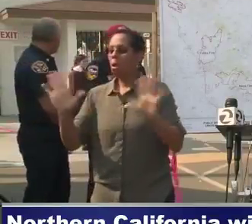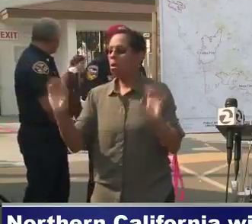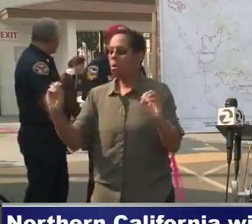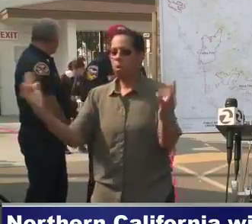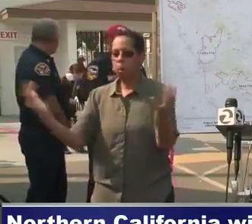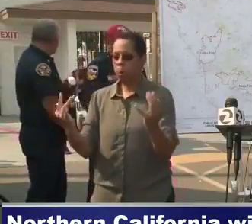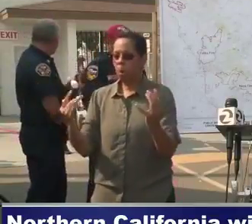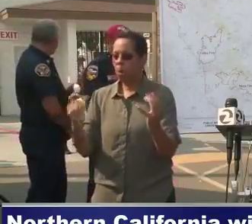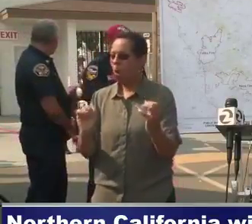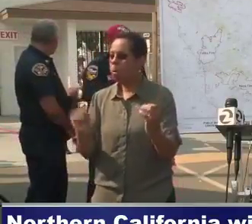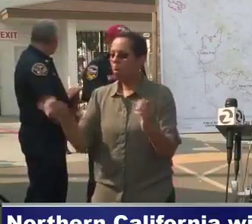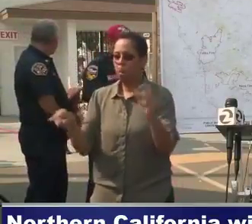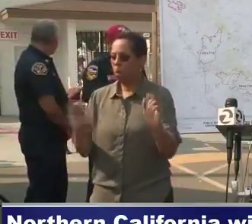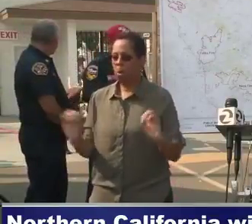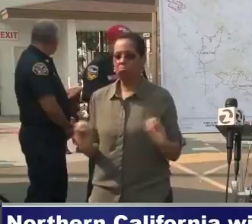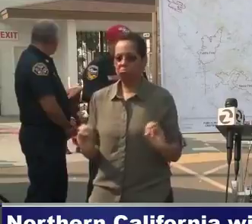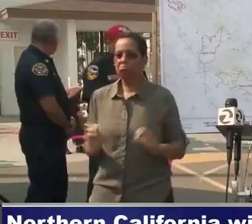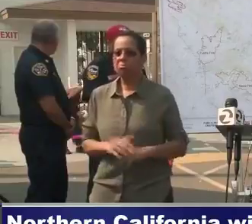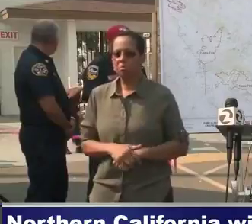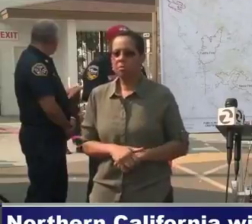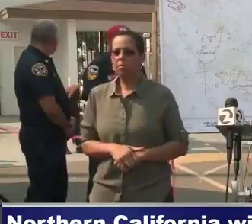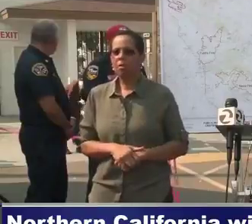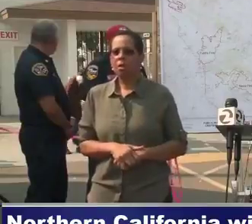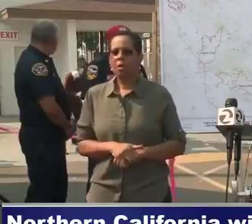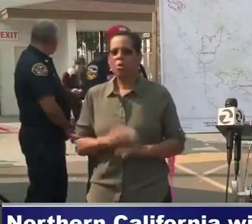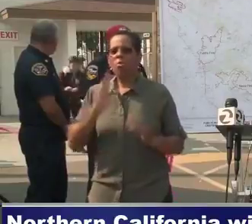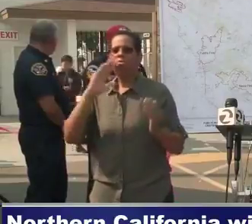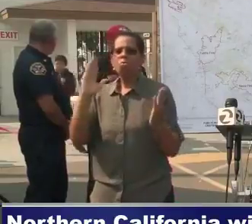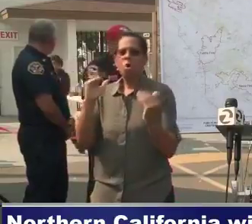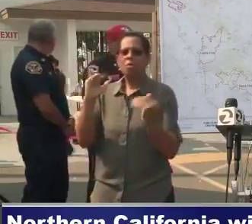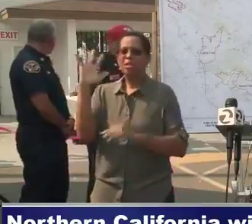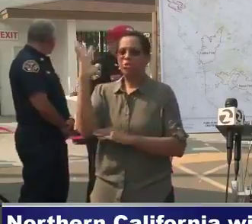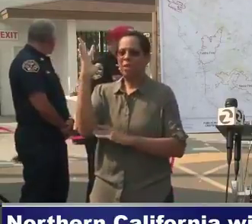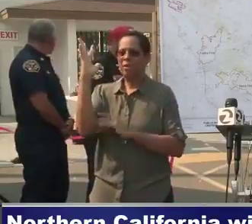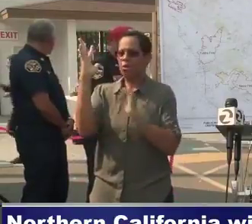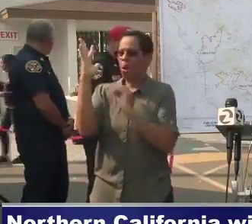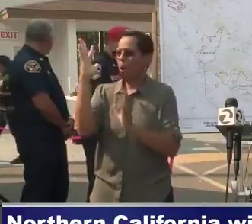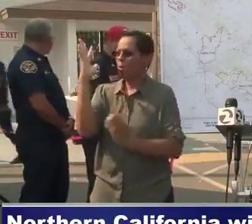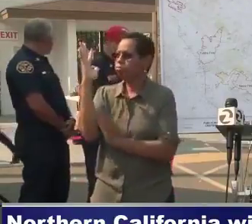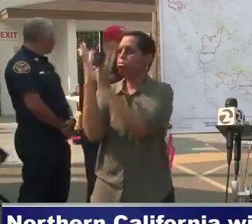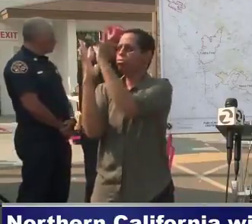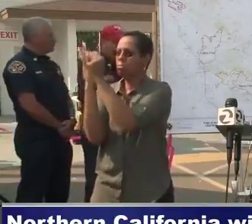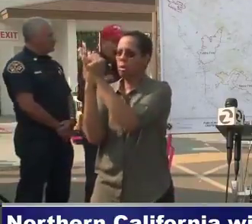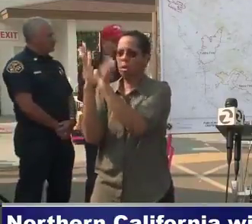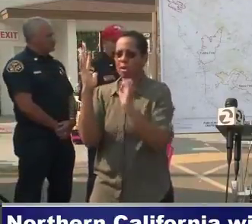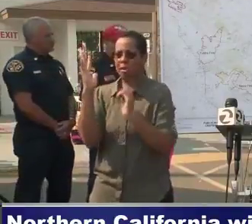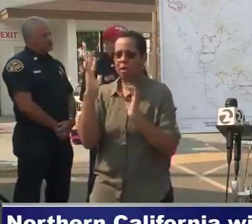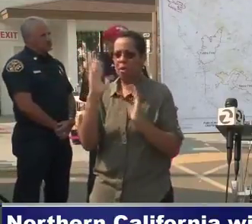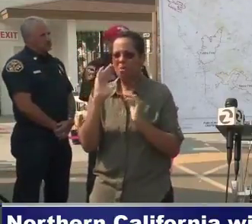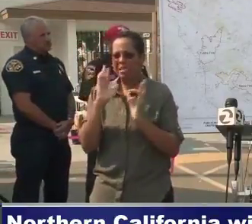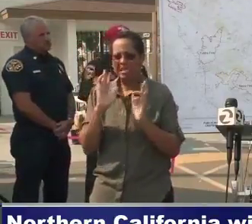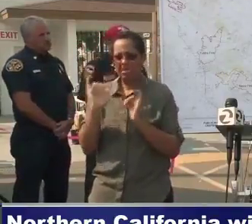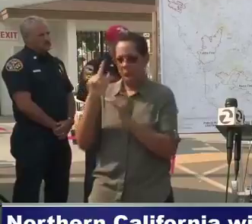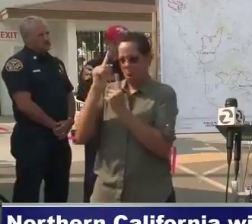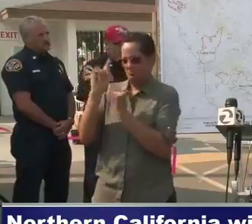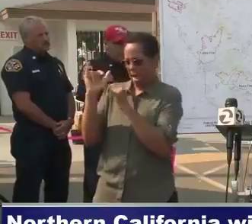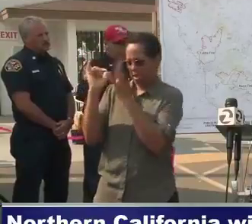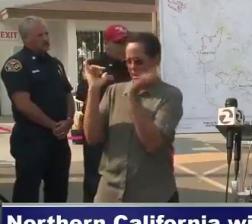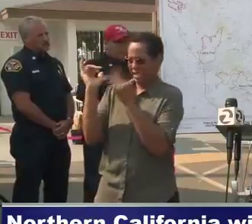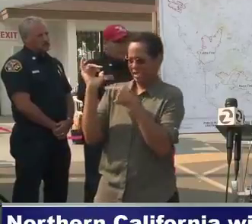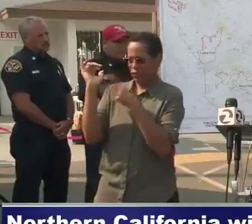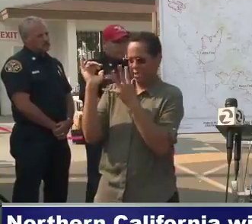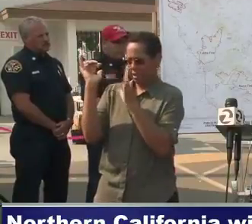trees aren't going to torch and throw ember cast later tonight. So that's a concern of us on that Oakmont area. As we come across on the